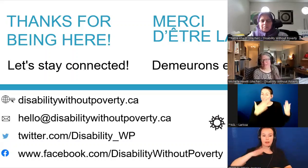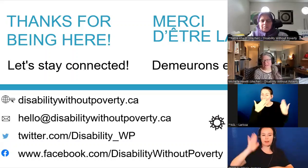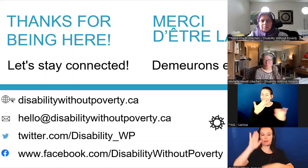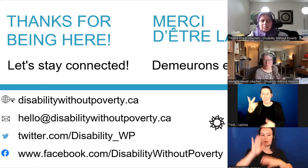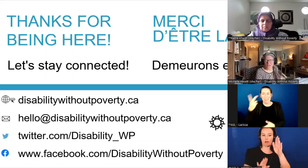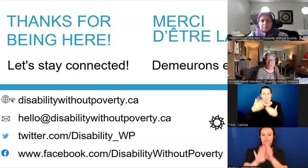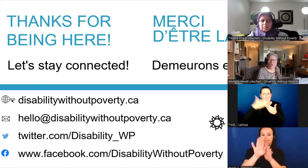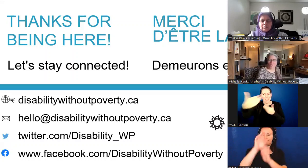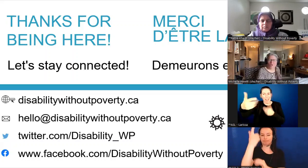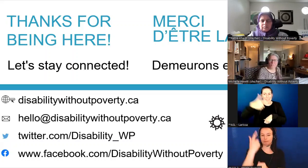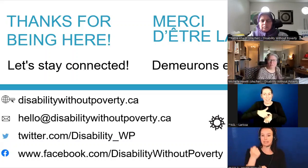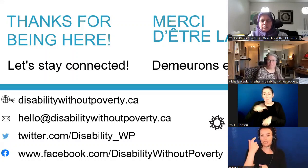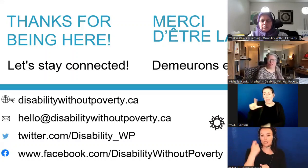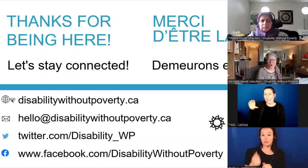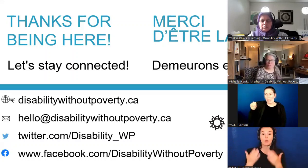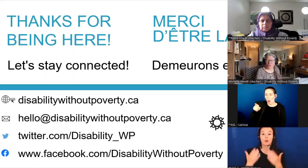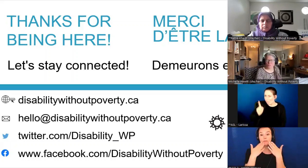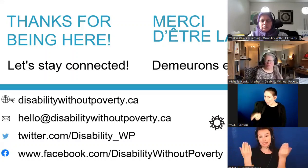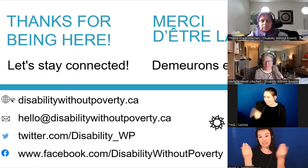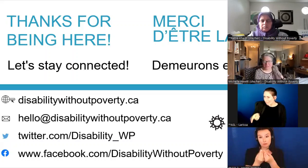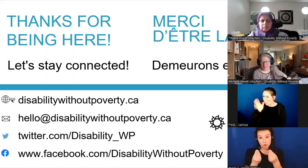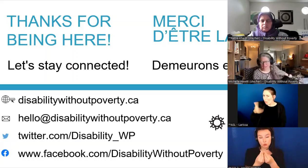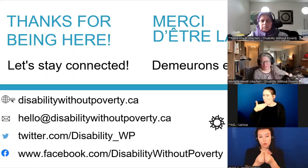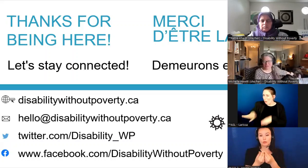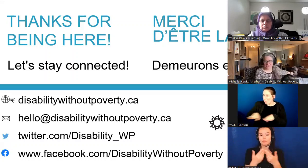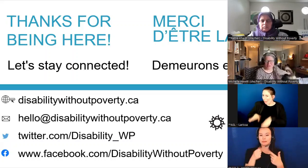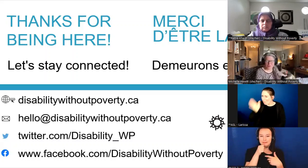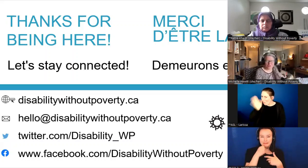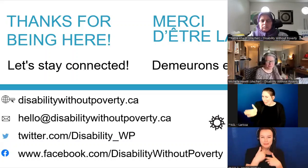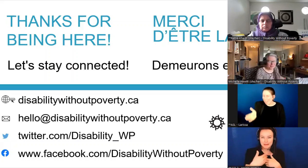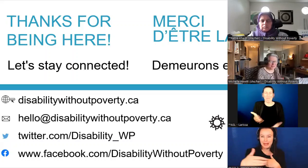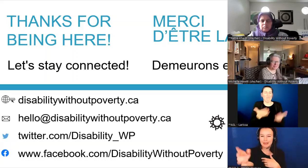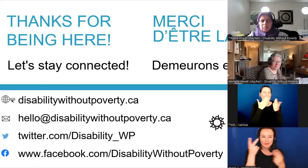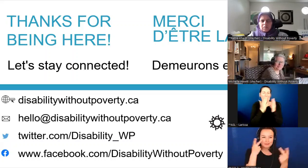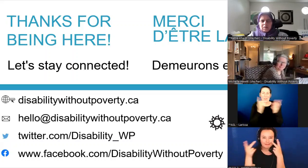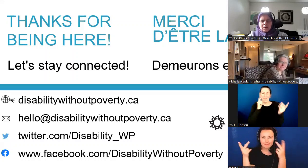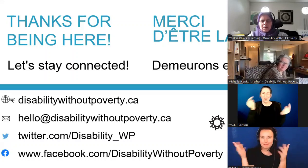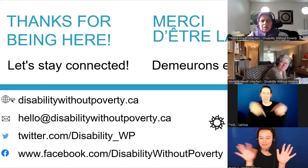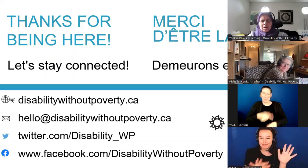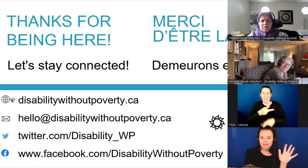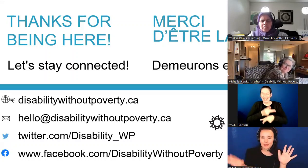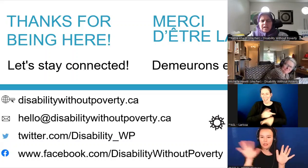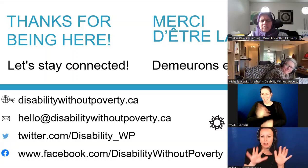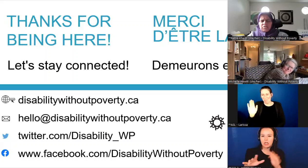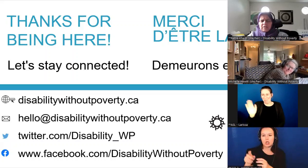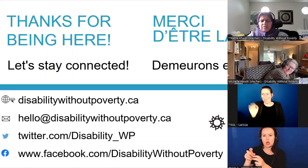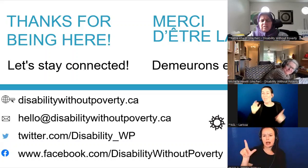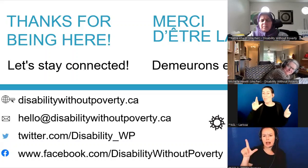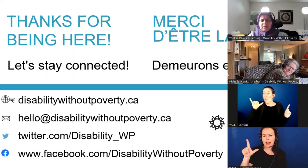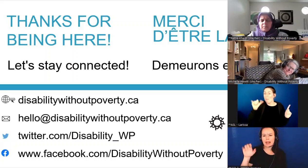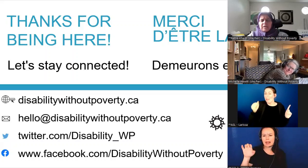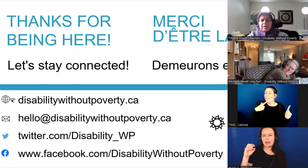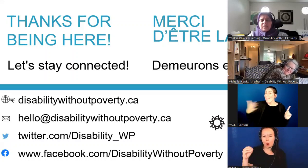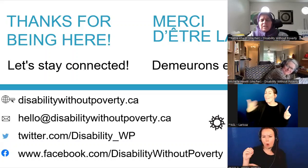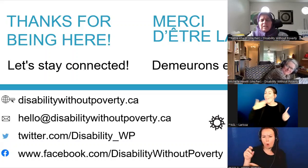next time when Leo will be so much more better behaved. Thank you, everyone. And thank you to the